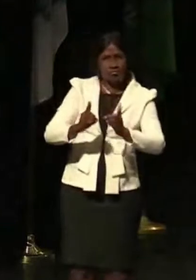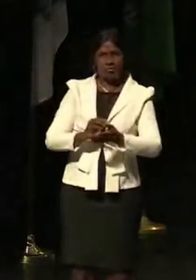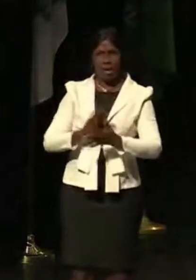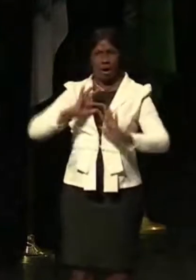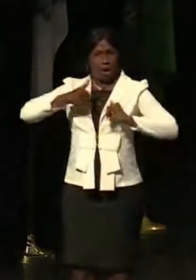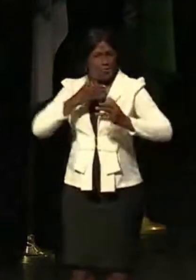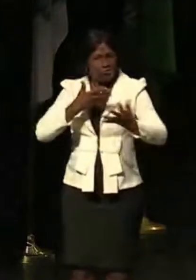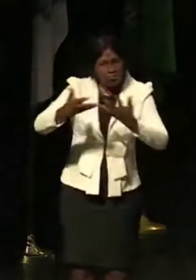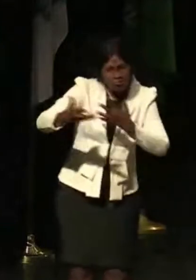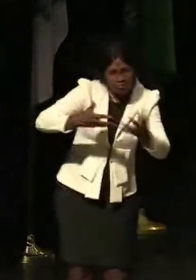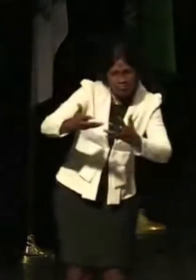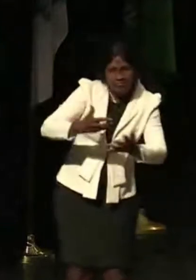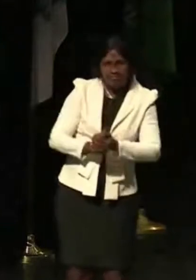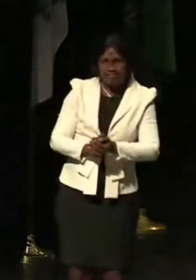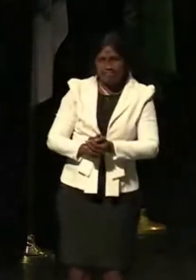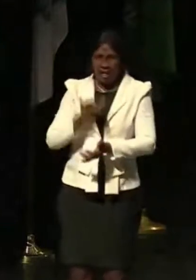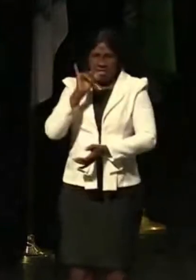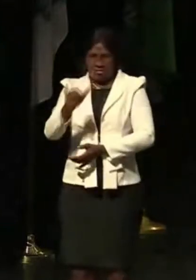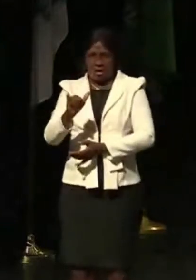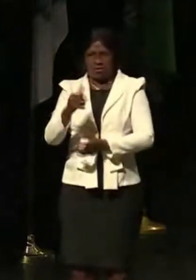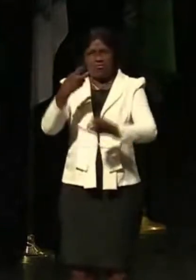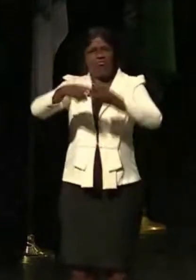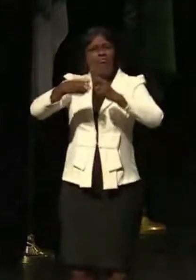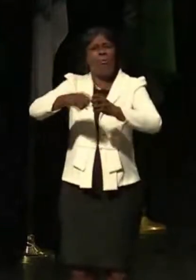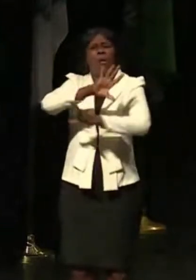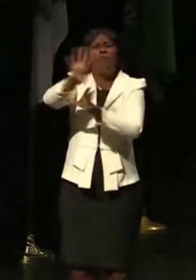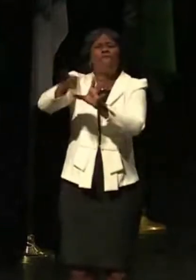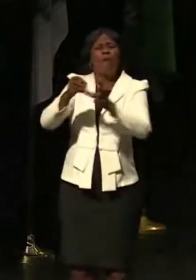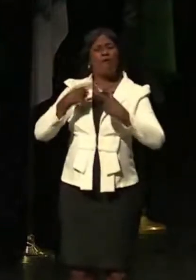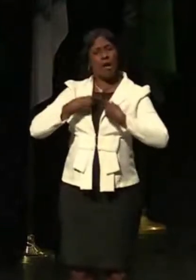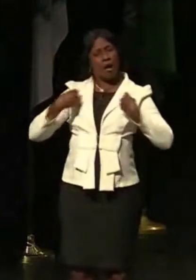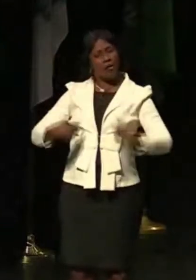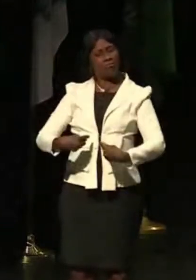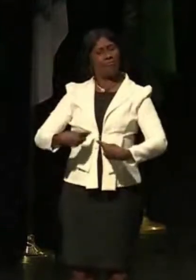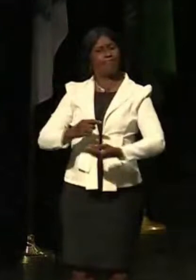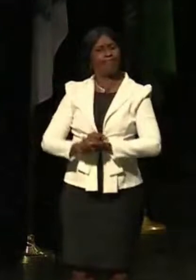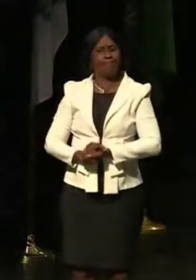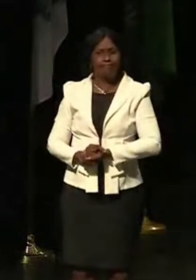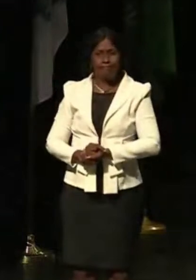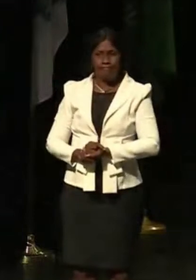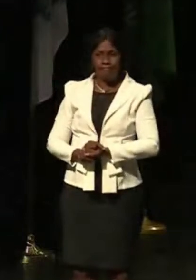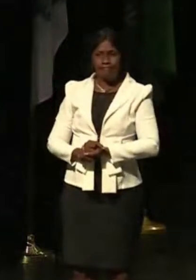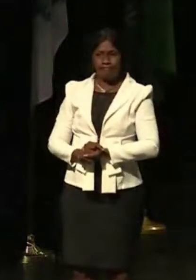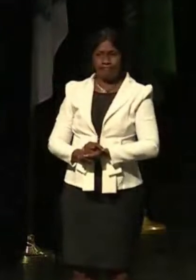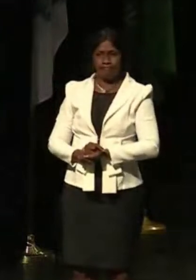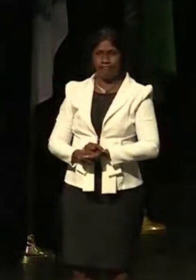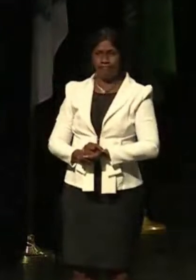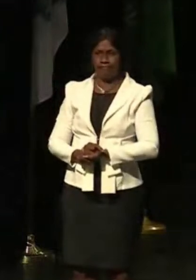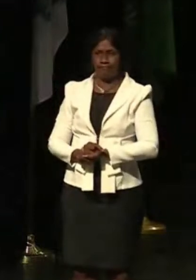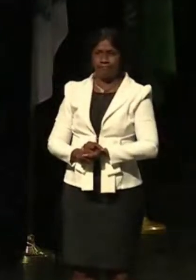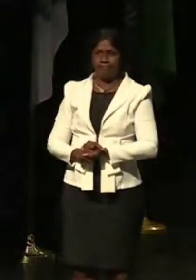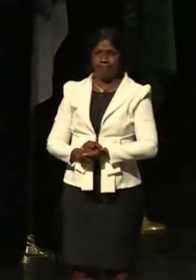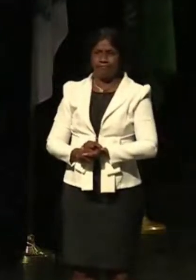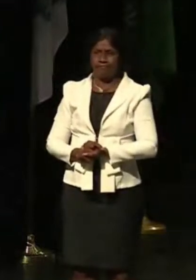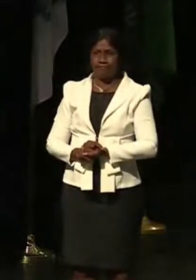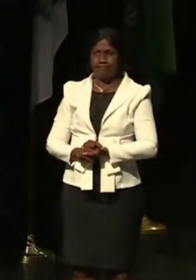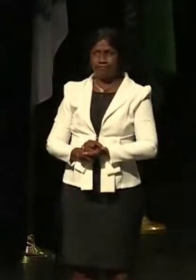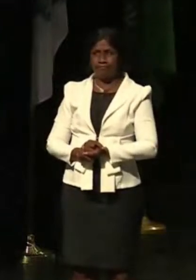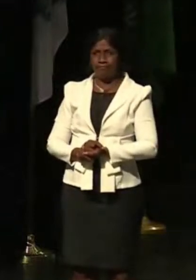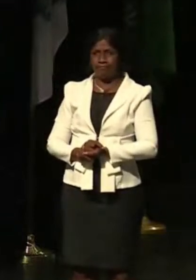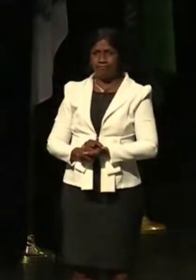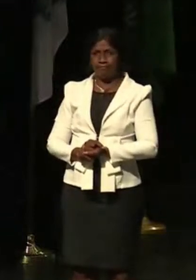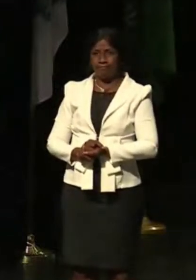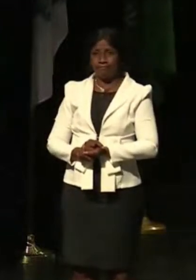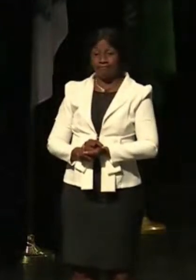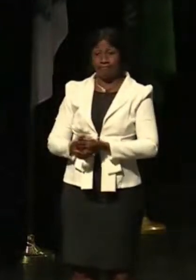These are problems of the spirit. These are problems of the heart. There was a cabinet minister in the 1980s who brought to